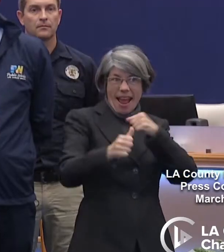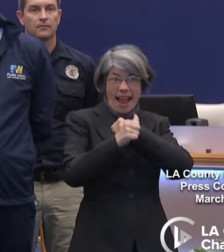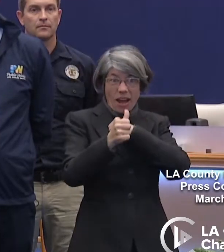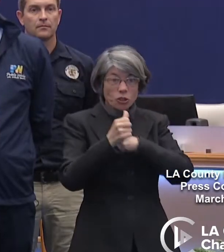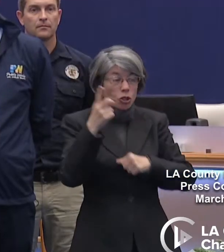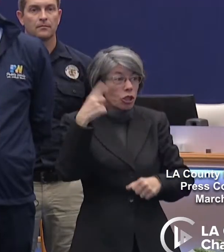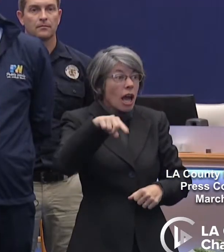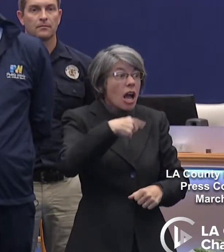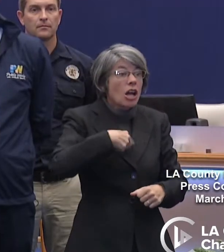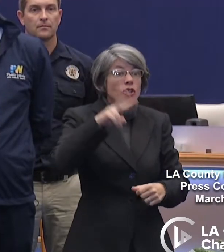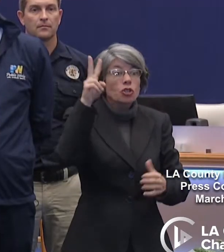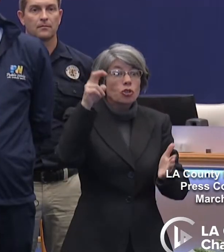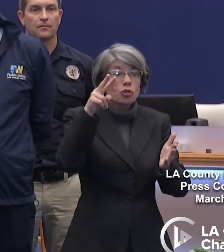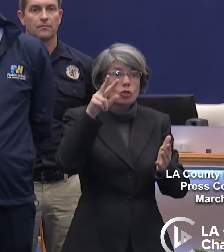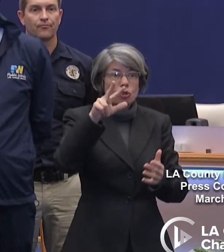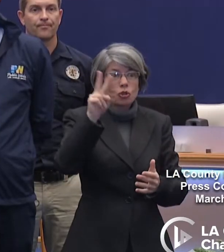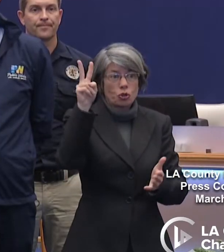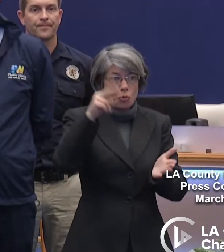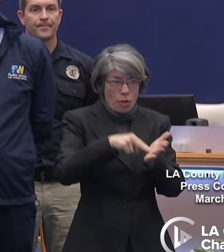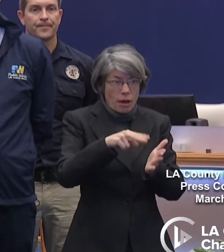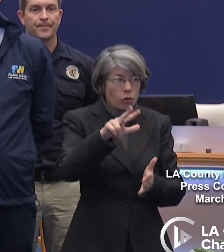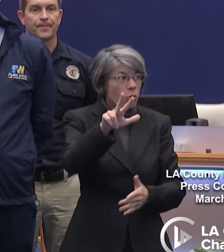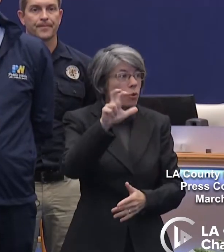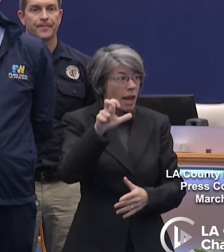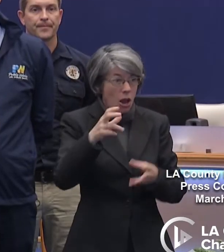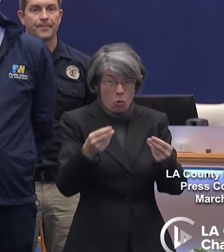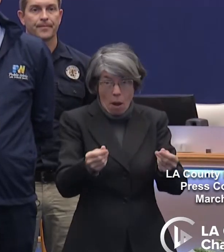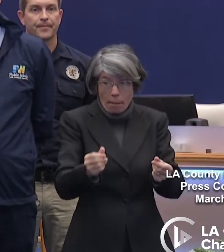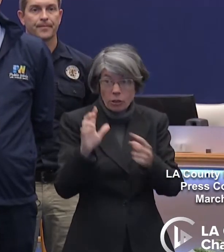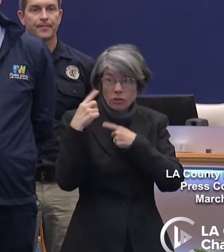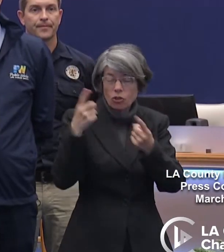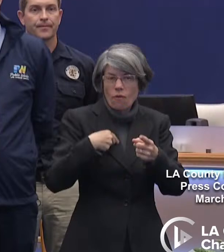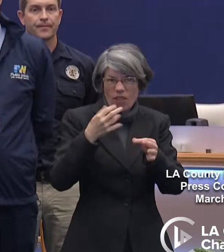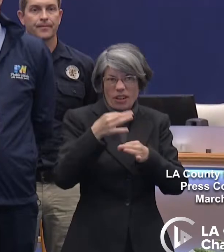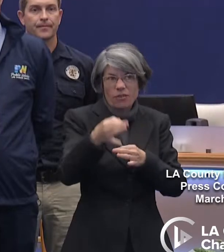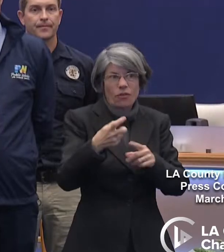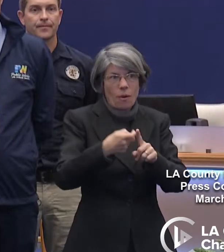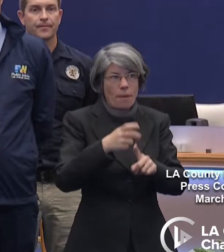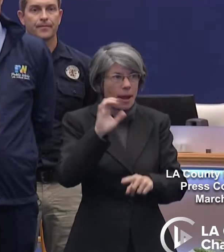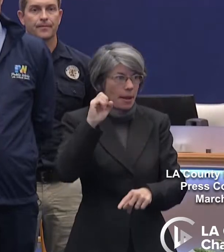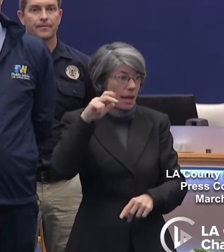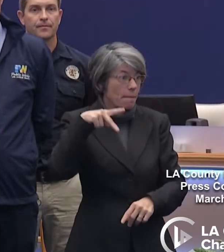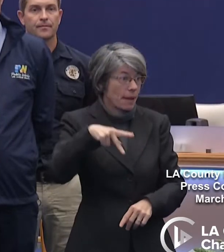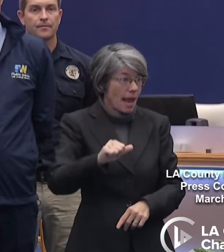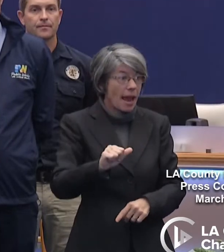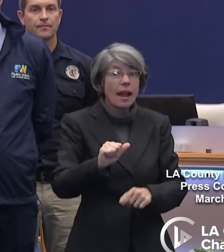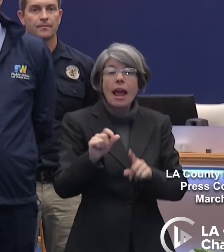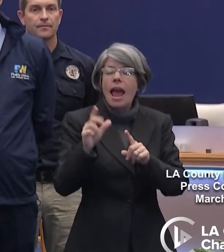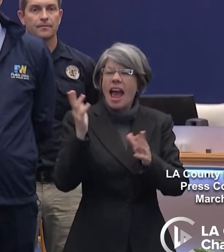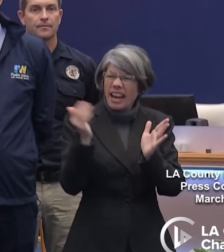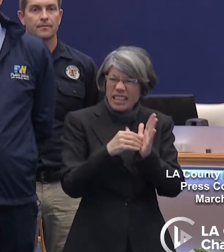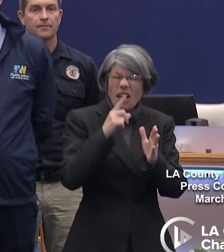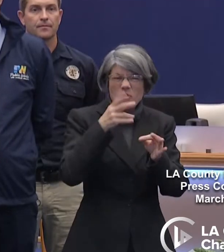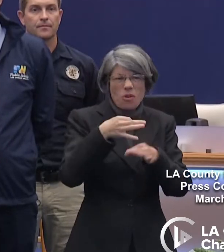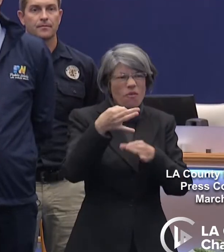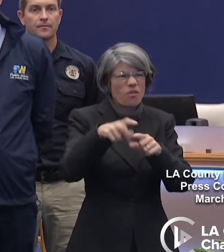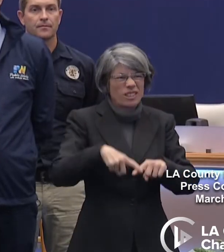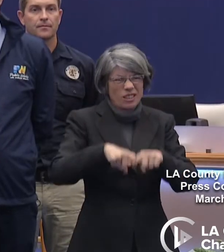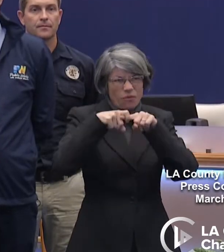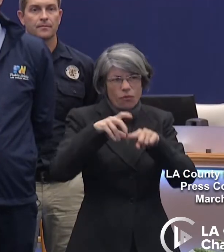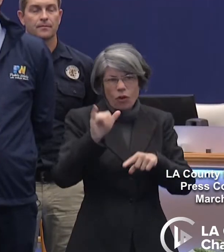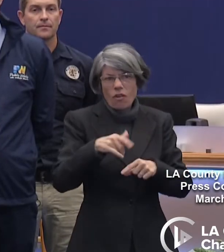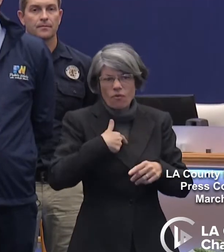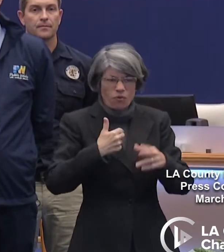over 2,354 of those properties that were deferred to us by the EPA. And again, those were deferred for things like